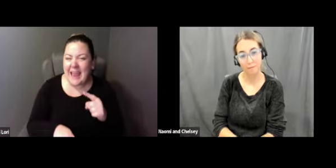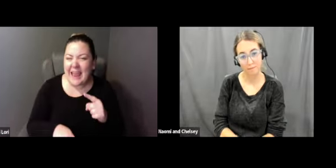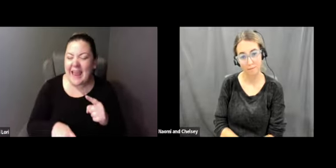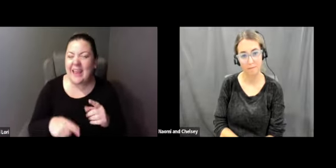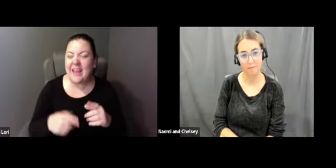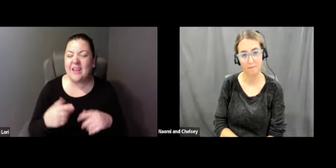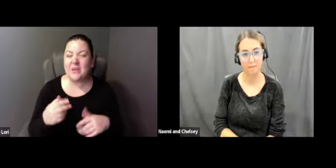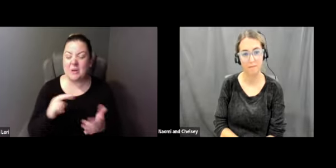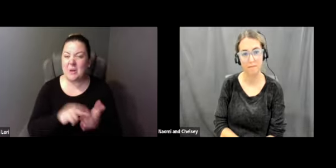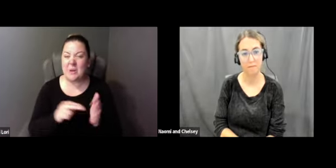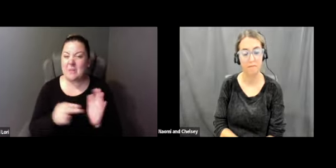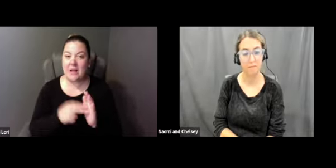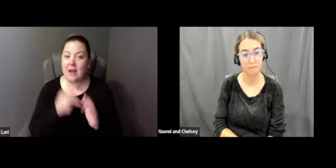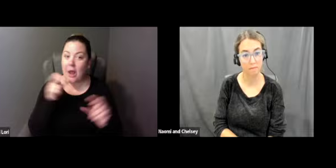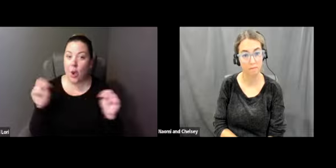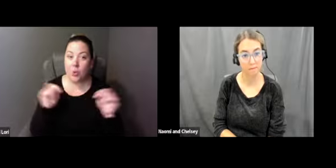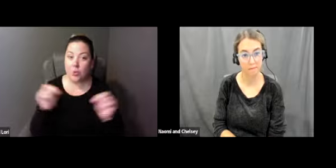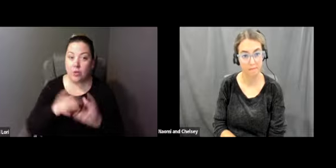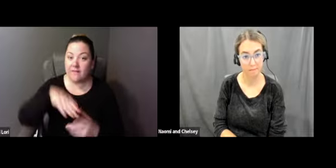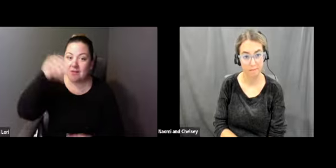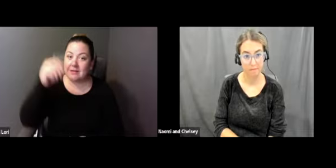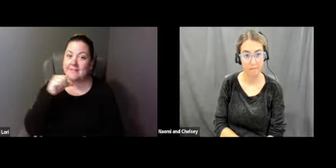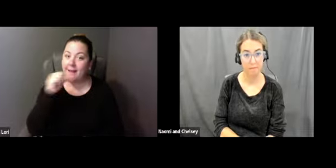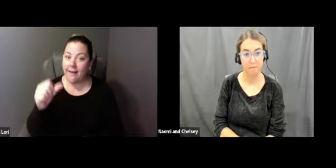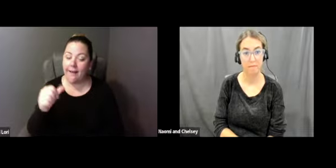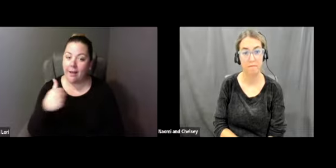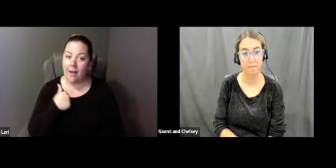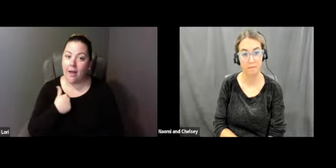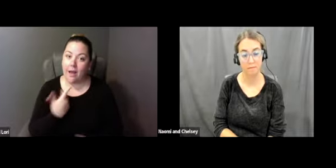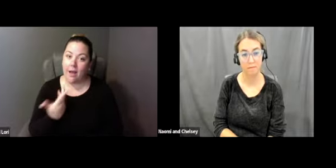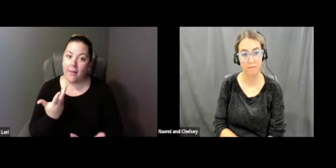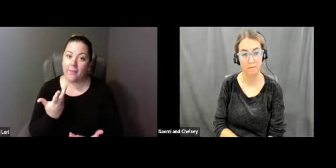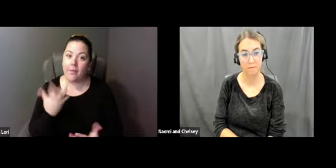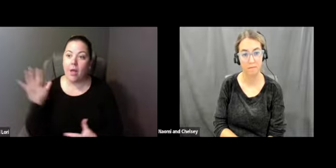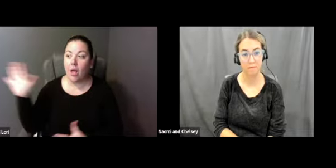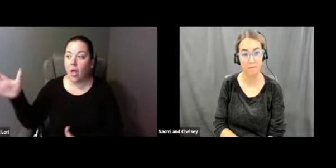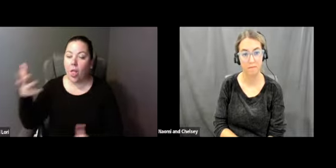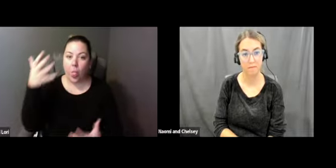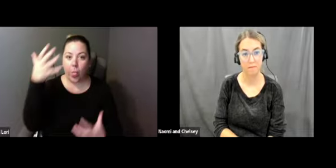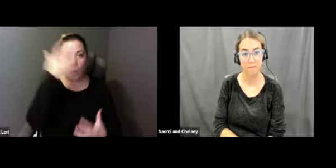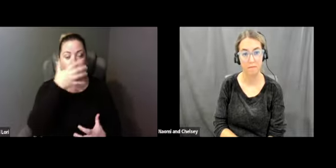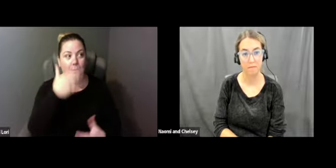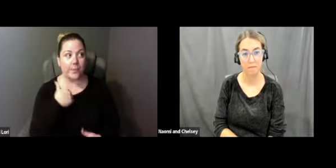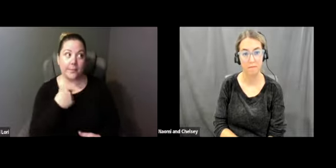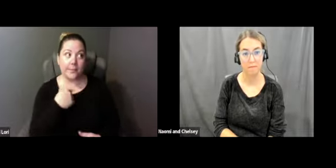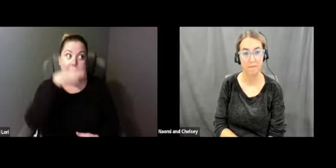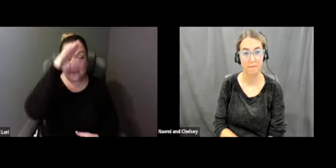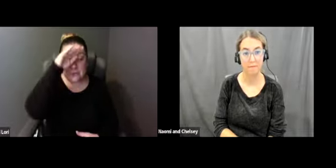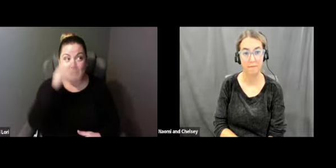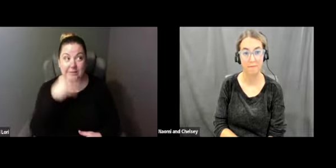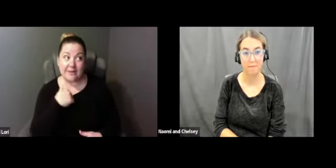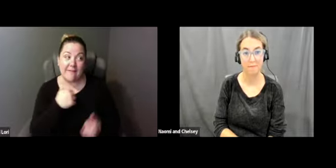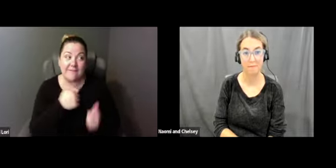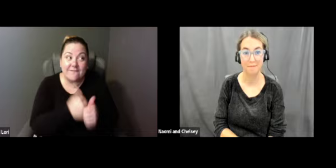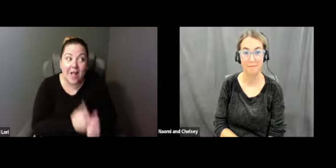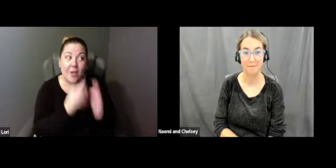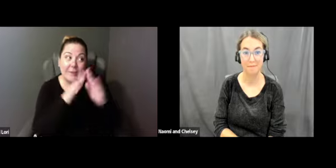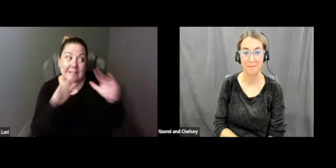playing neutral. You're taking on the ownership, right? And you're playing dumb, and you're playing into the power dynamics and the